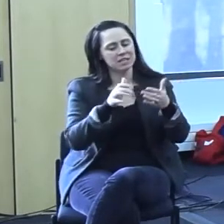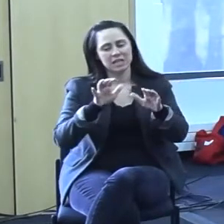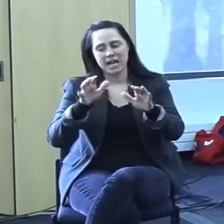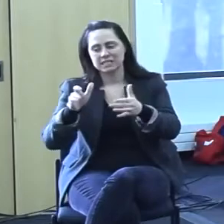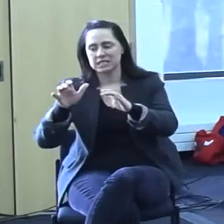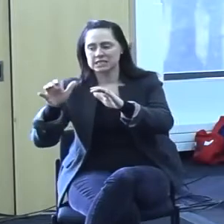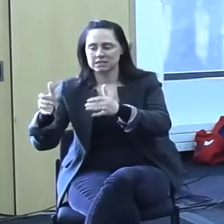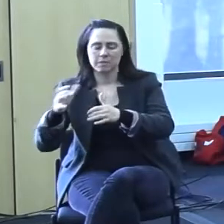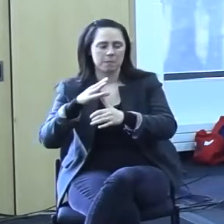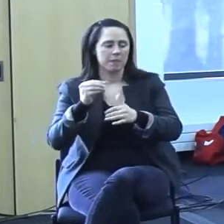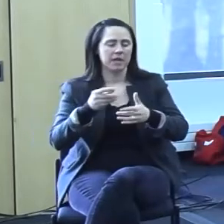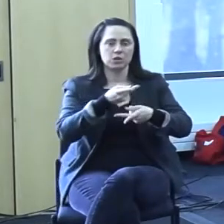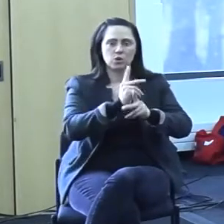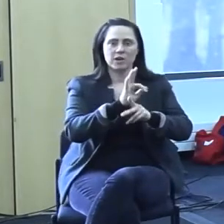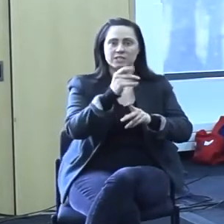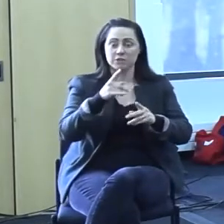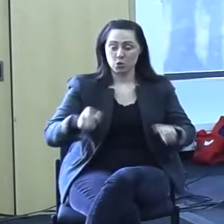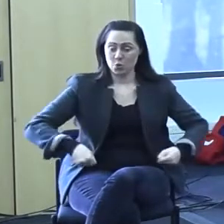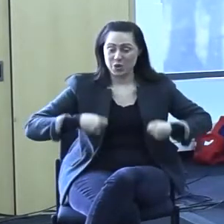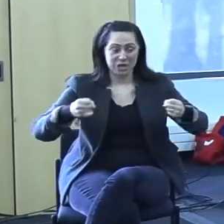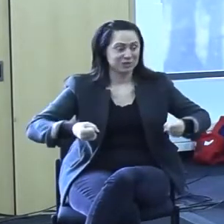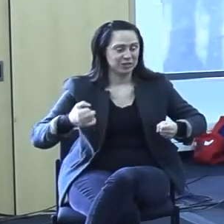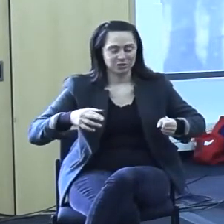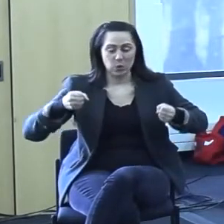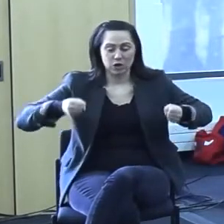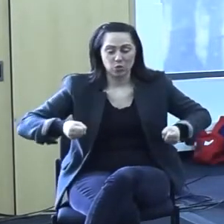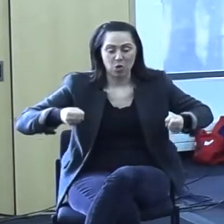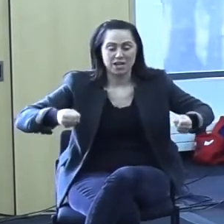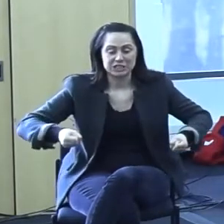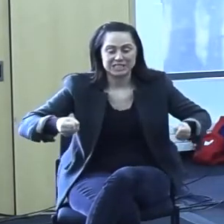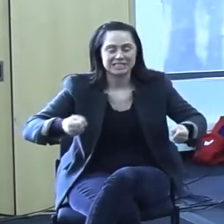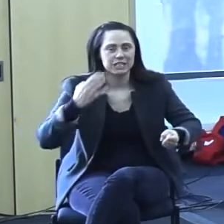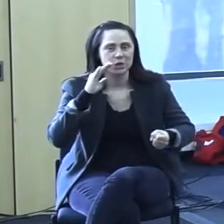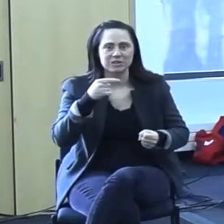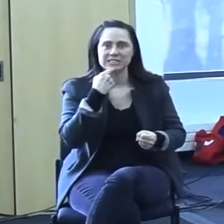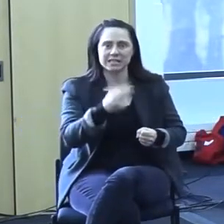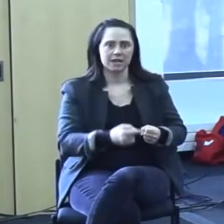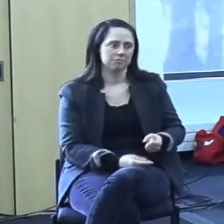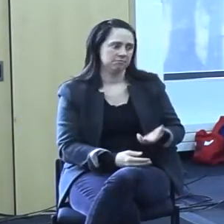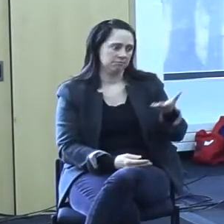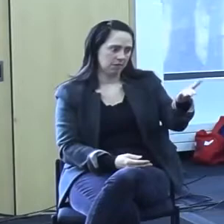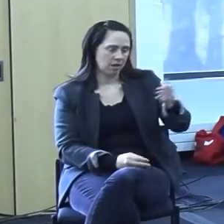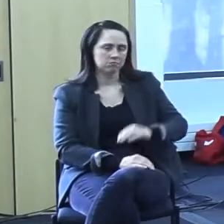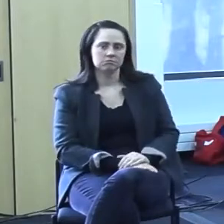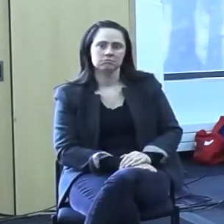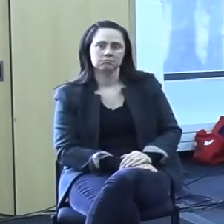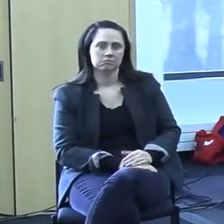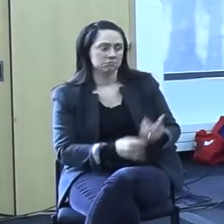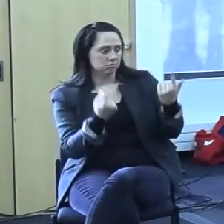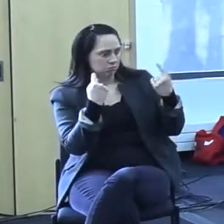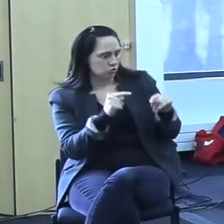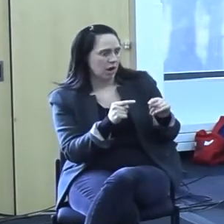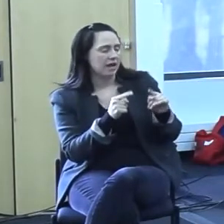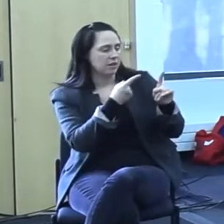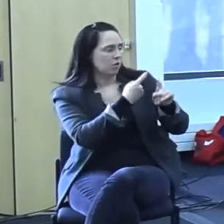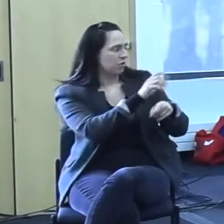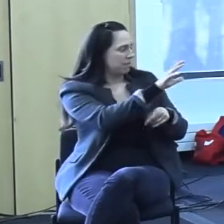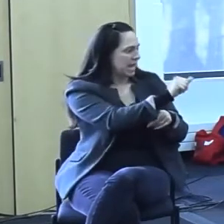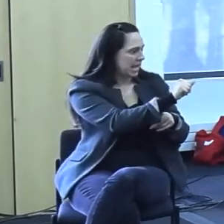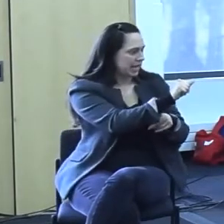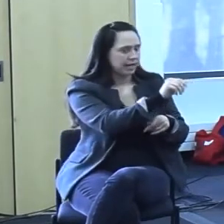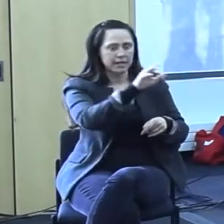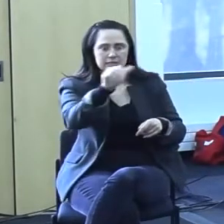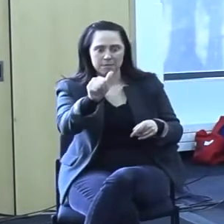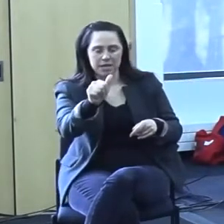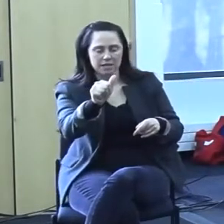like rent like a couple wheelchairs or crutches or something like that and just say like, hey, try and get from A to B